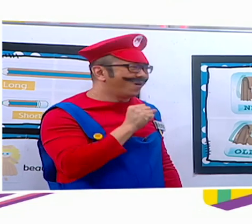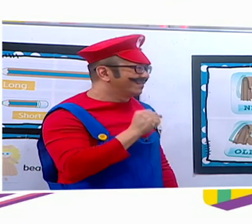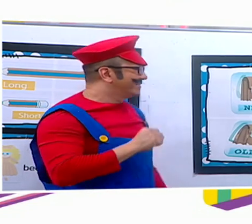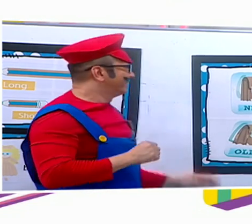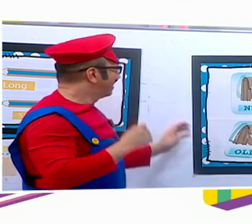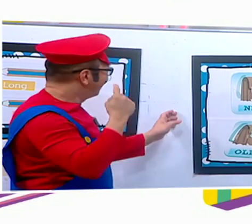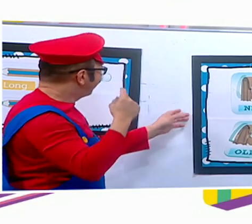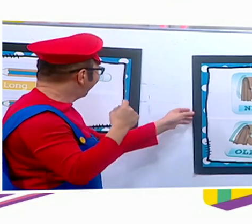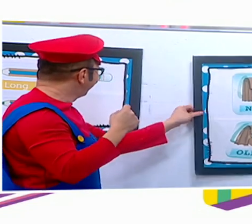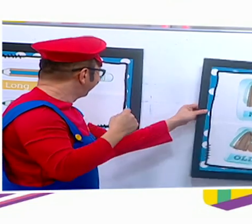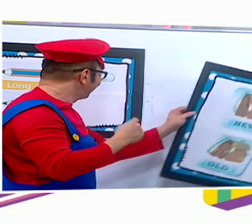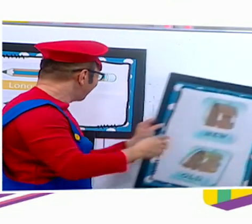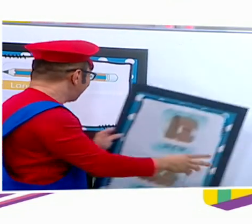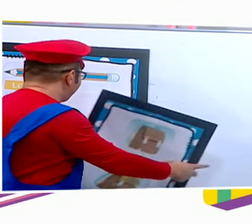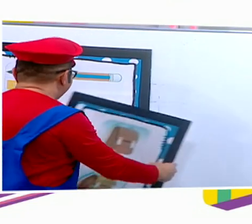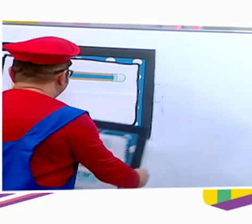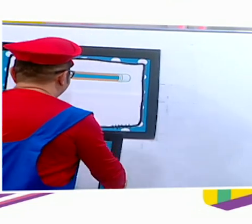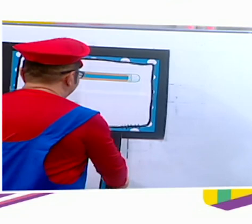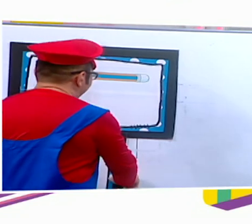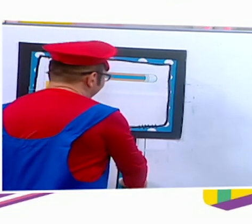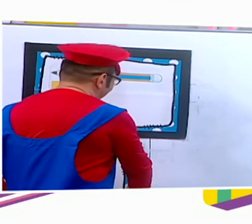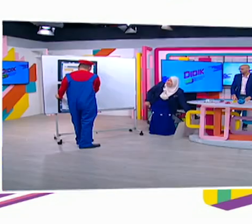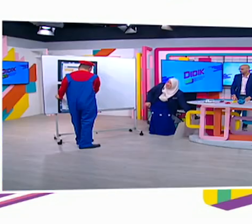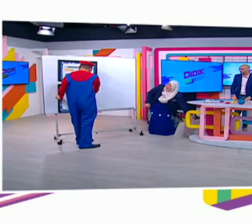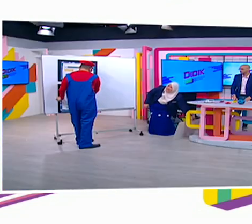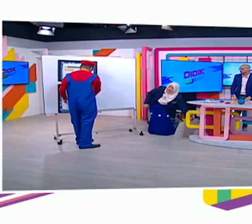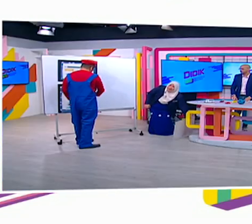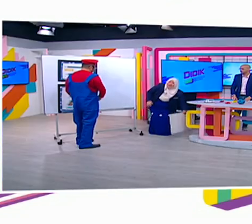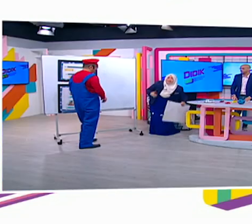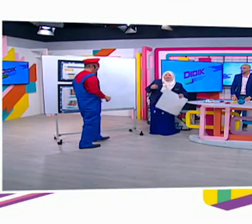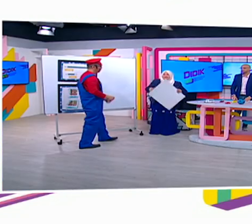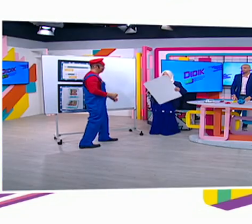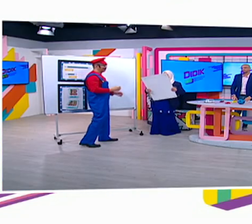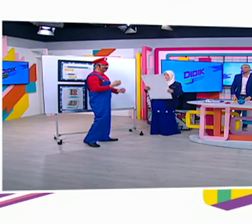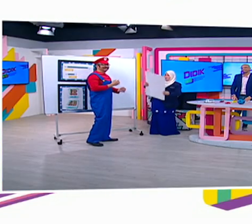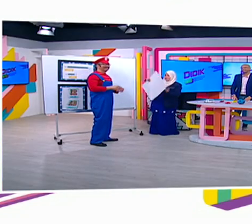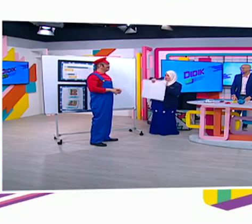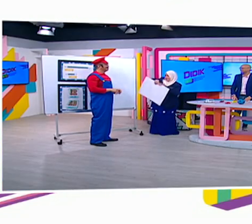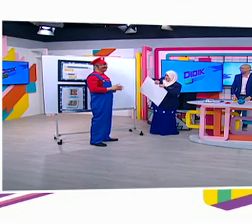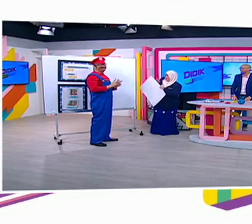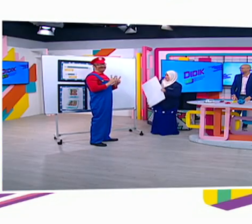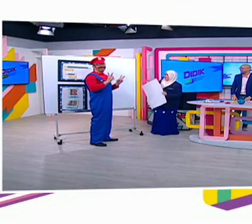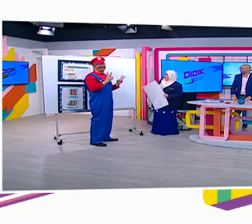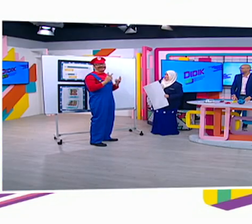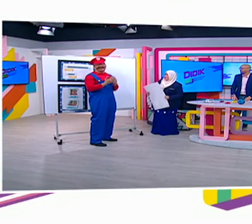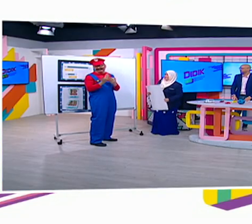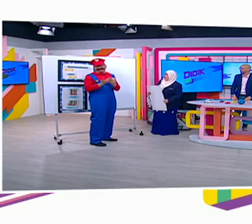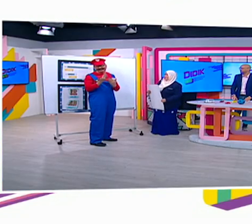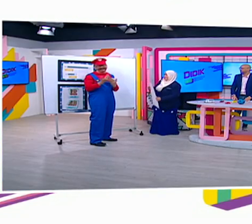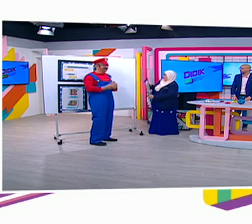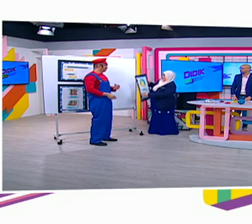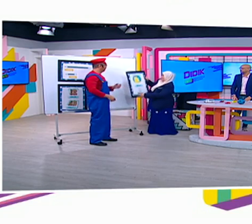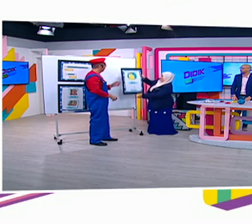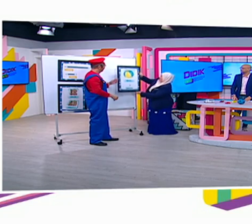This is. Same. That's one. Last page. Okay. Now. Very